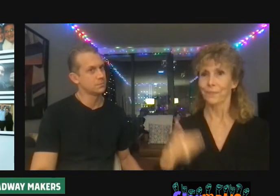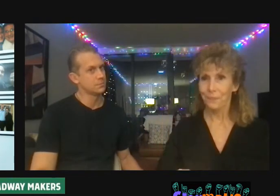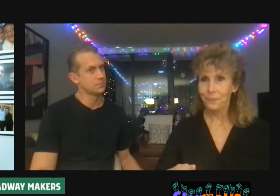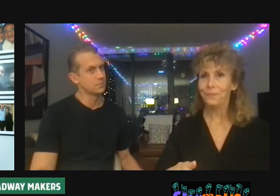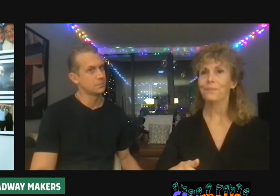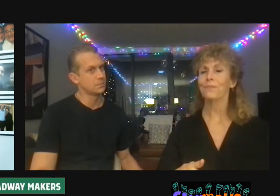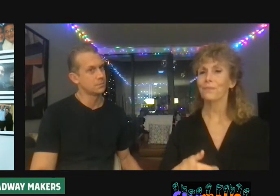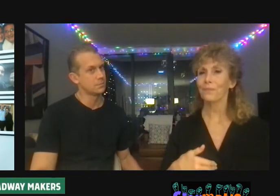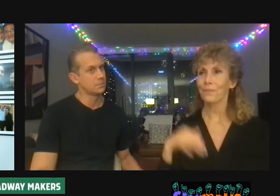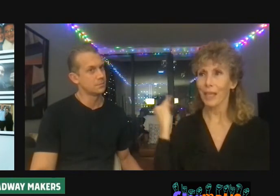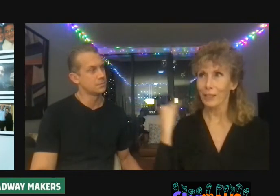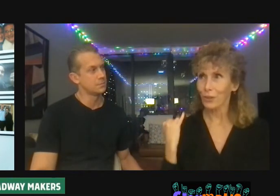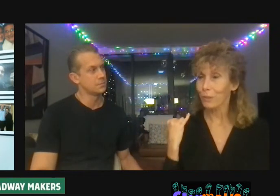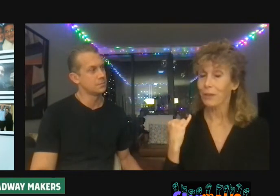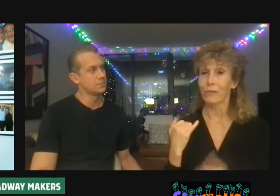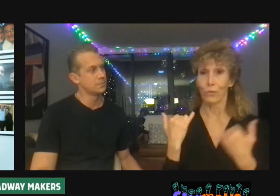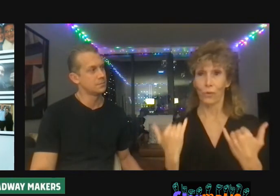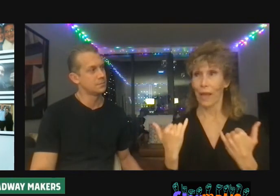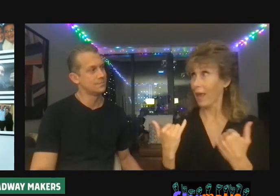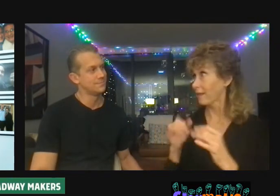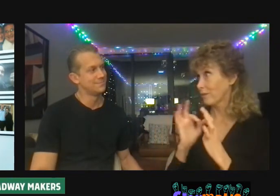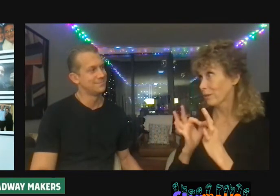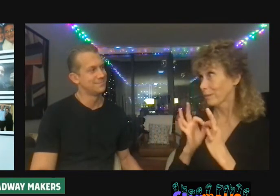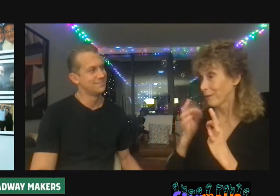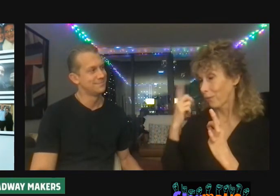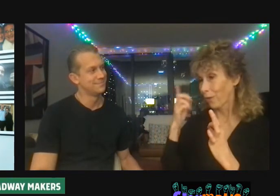who is your interpreter for this evening.